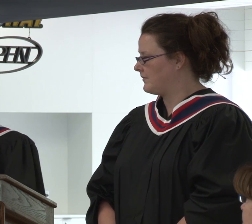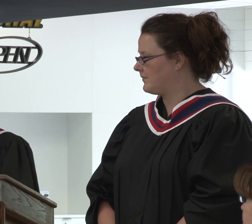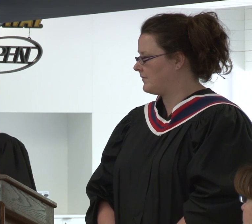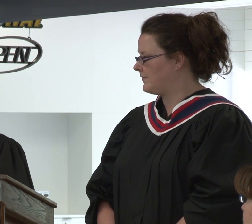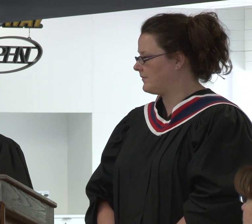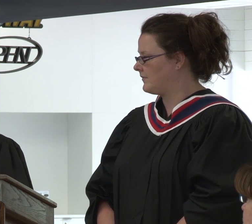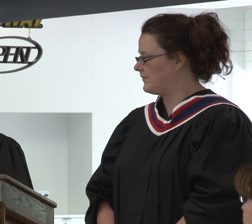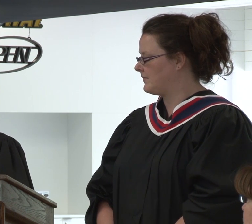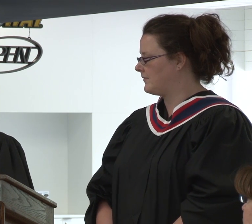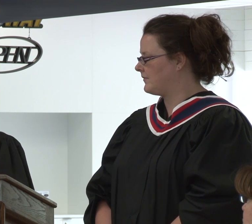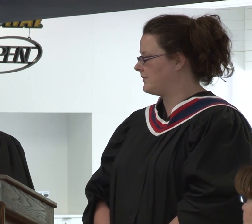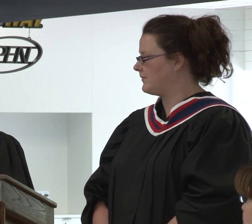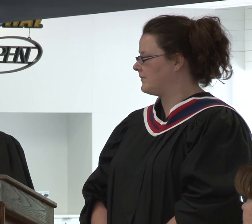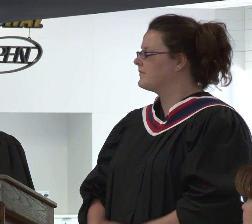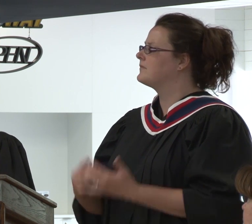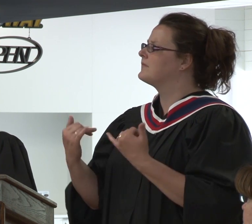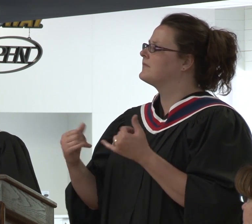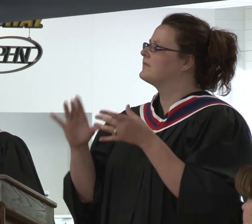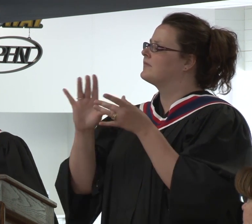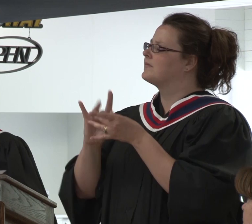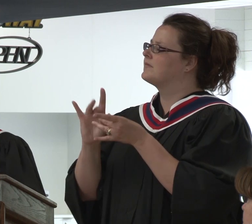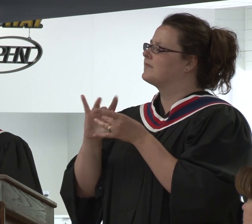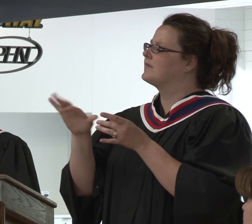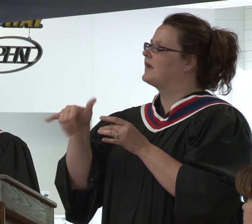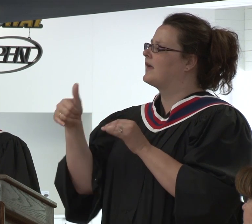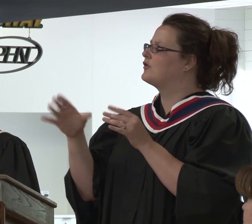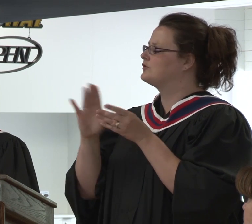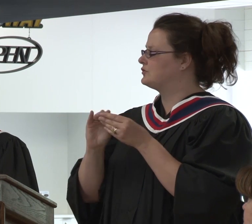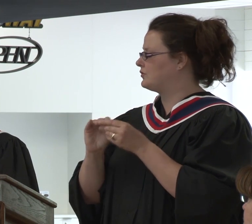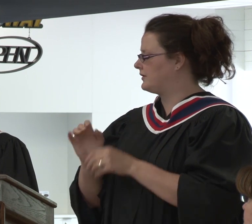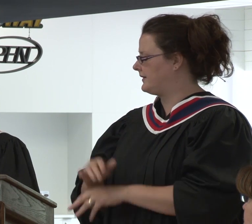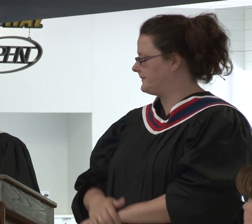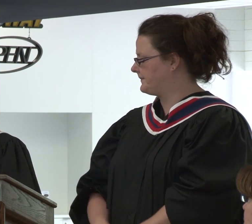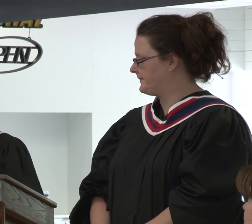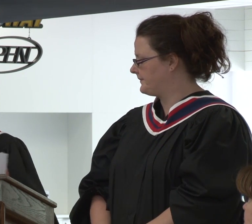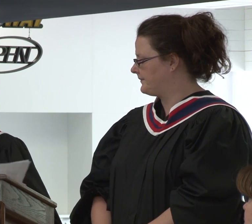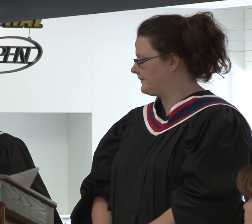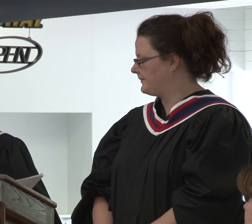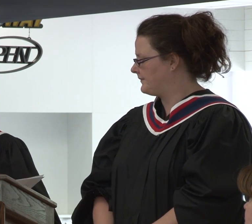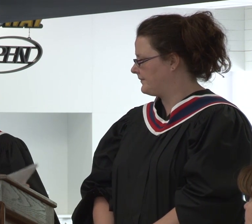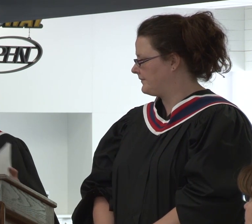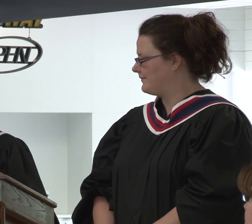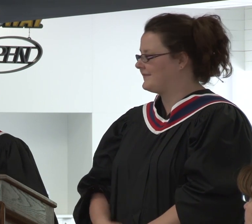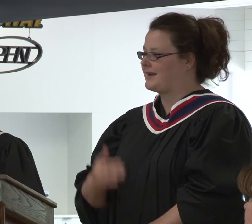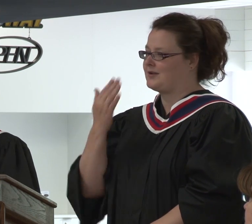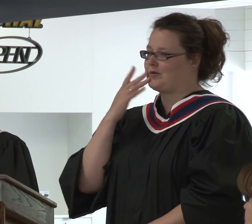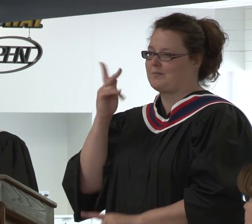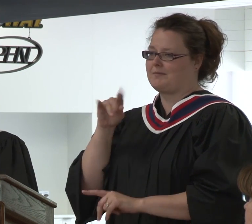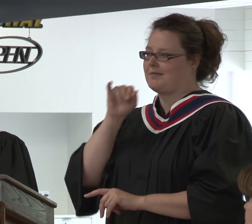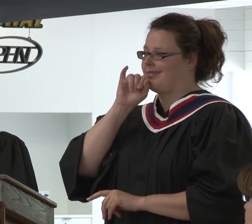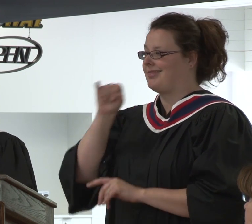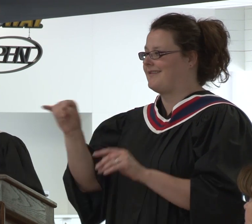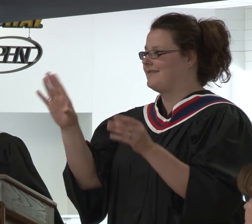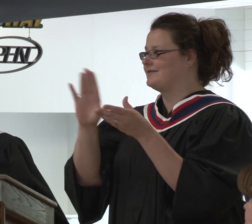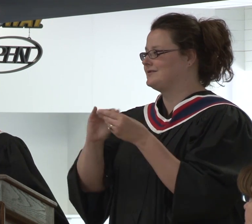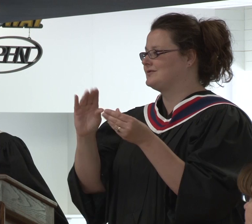I want to share another story with you. I know people love stories.